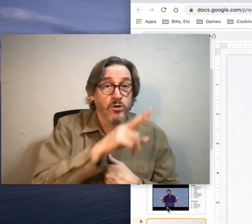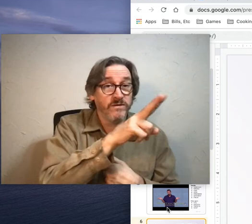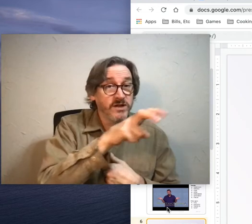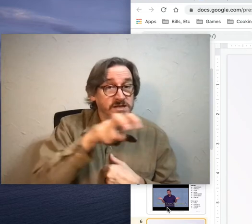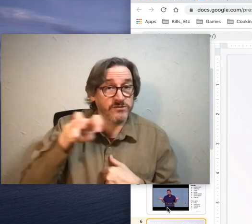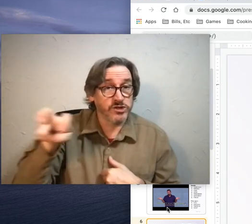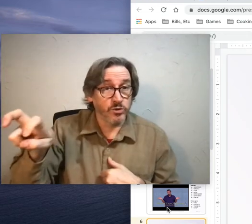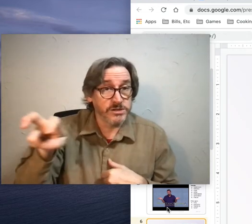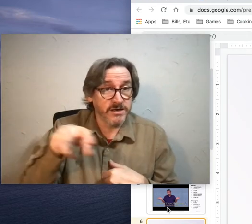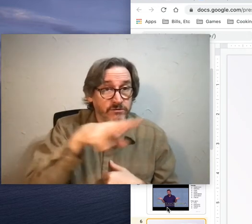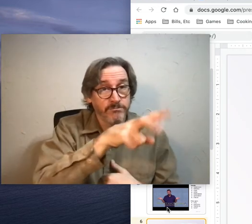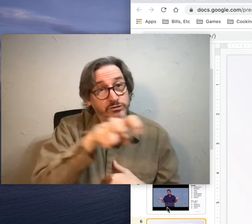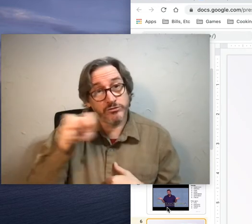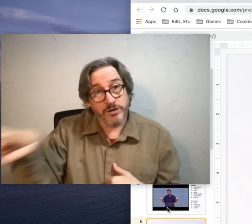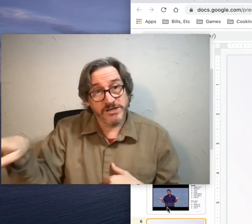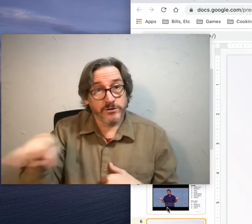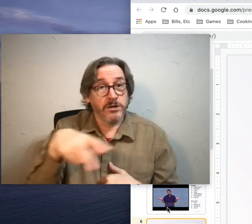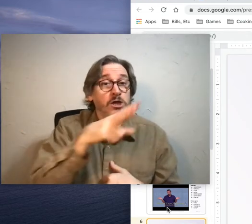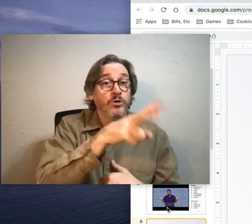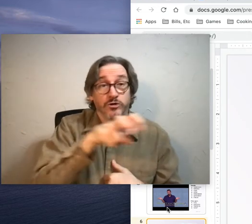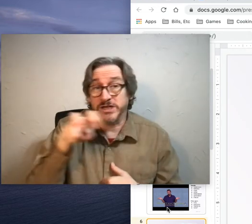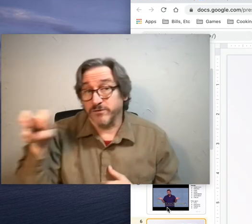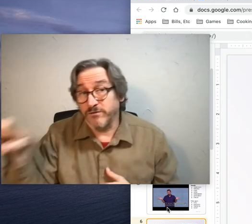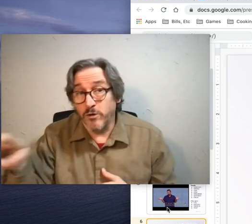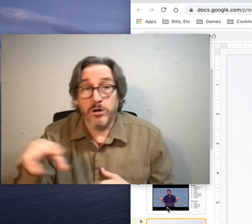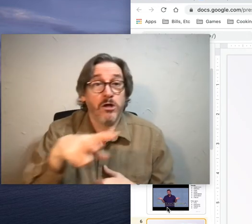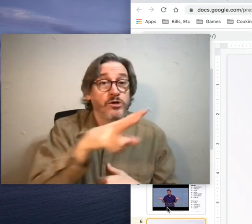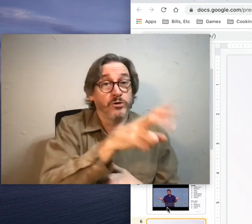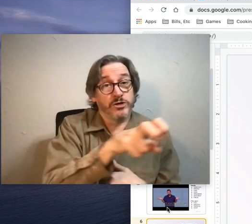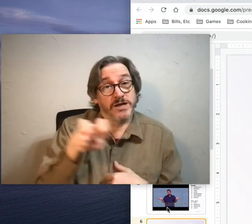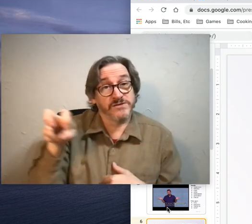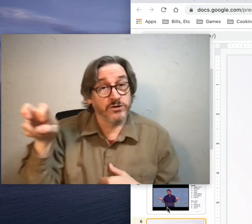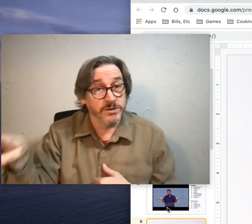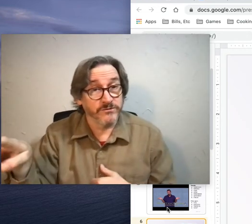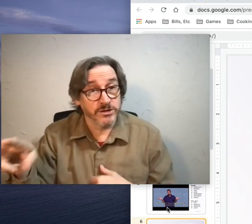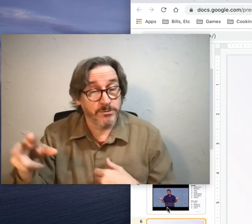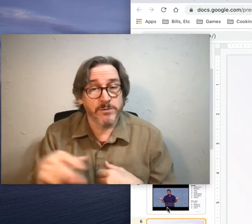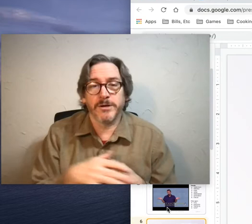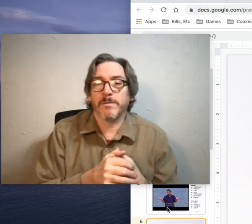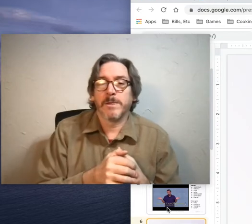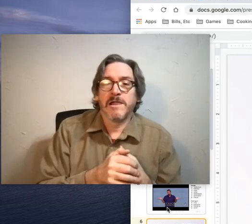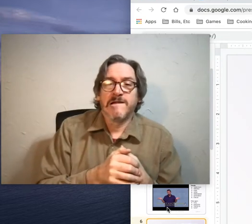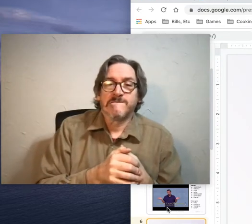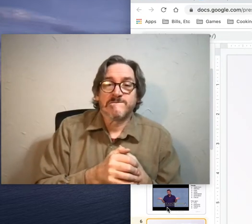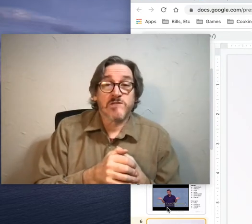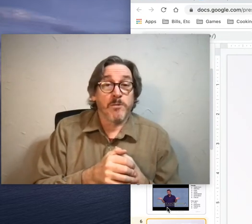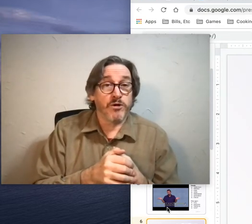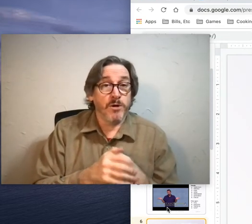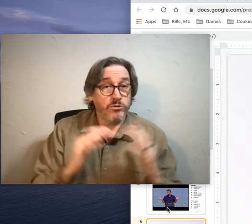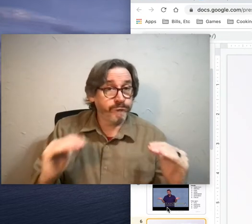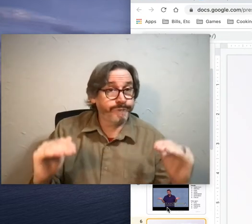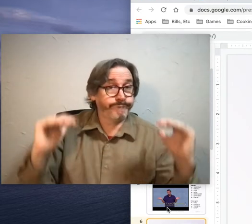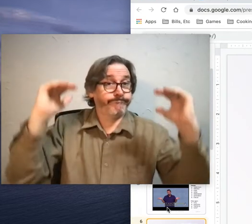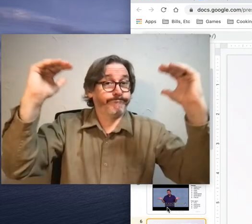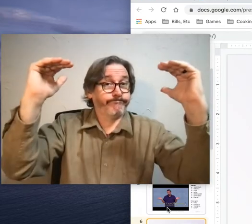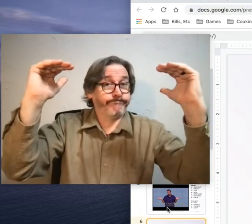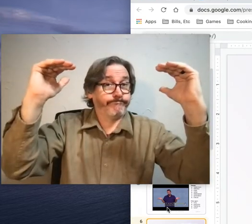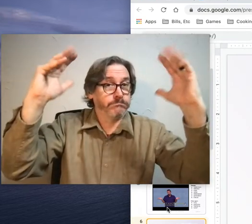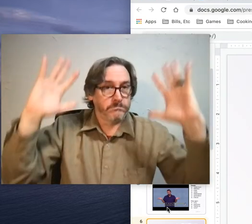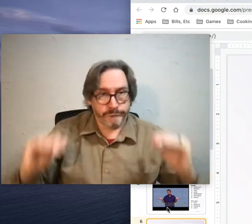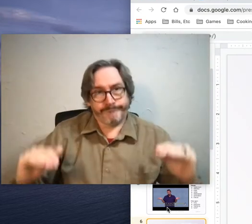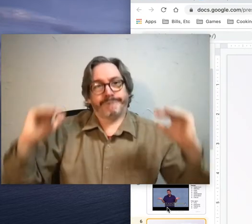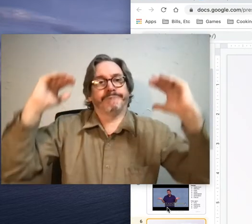Transfer. We've done this for school stuff, right? Transfer. You can transfer a phone call. You can transfer to a different department. Promote.